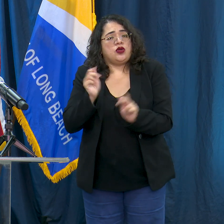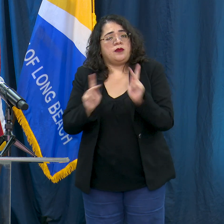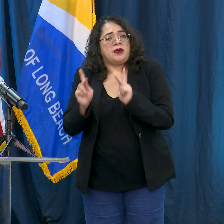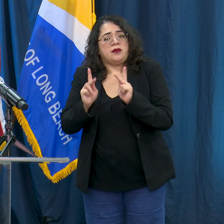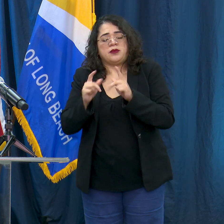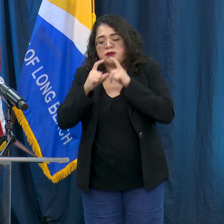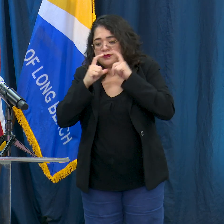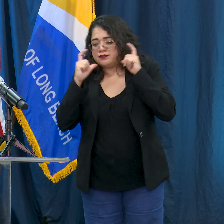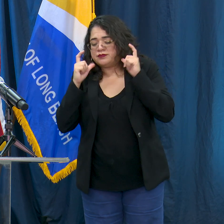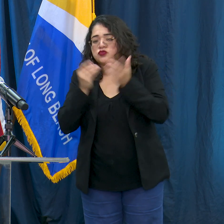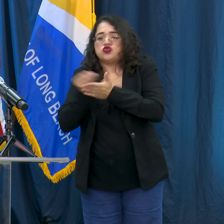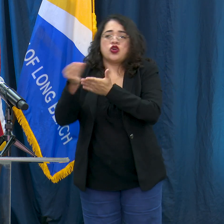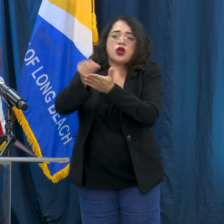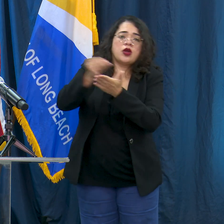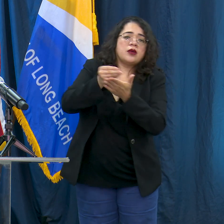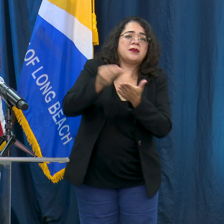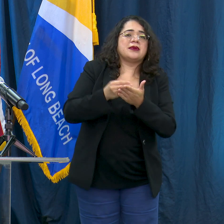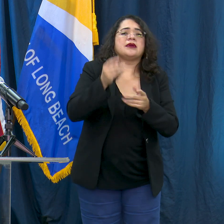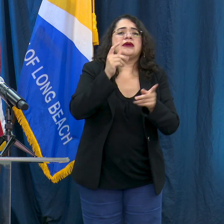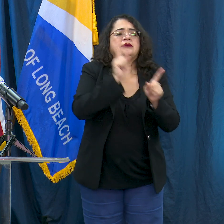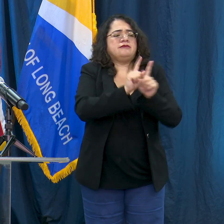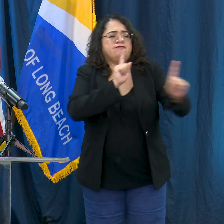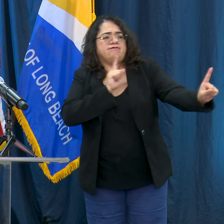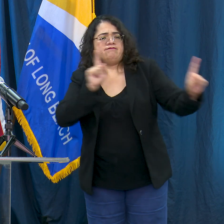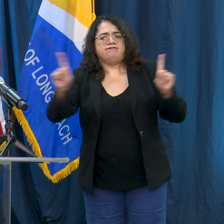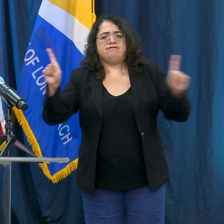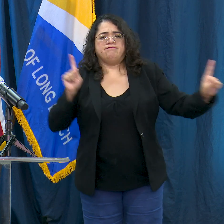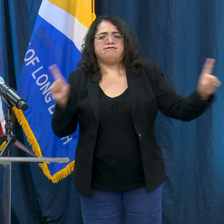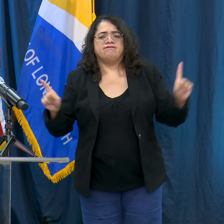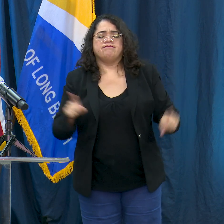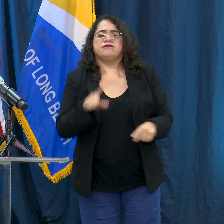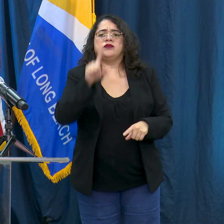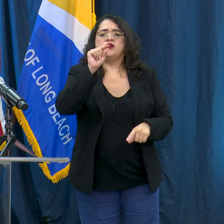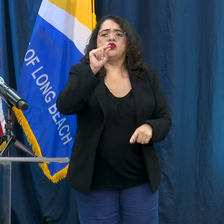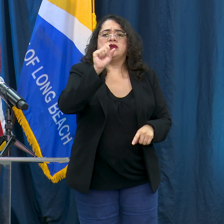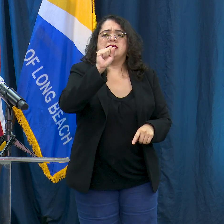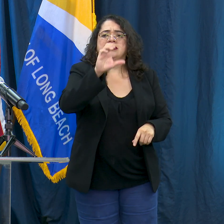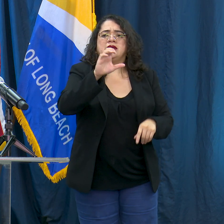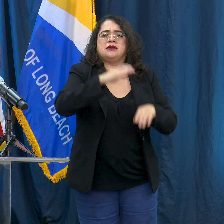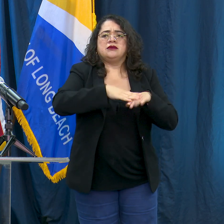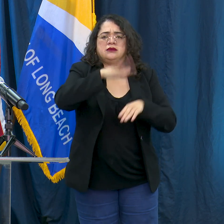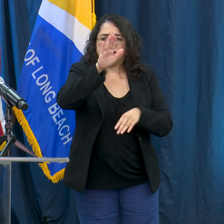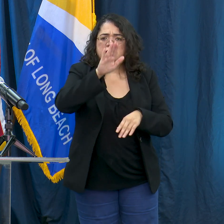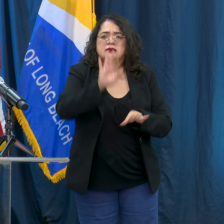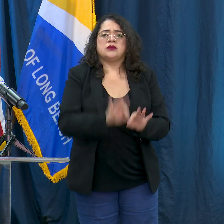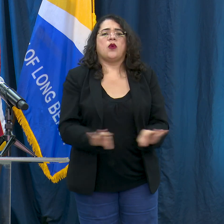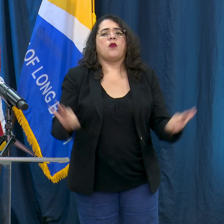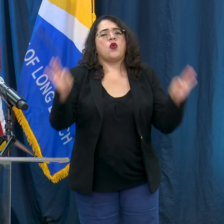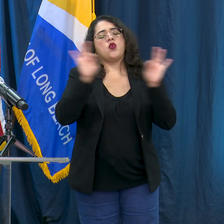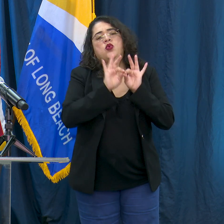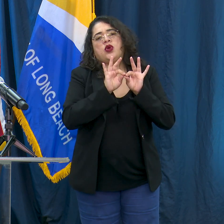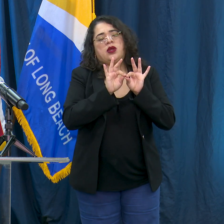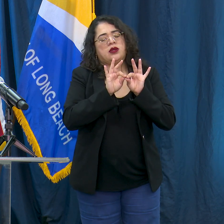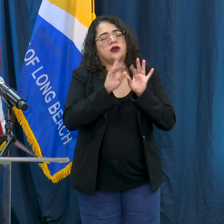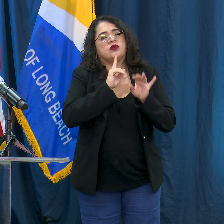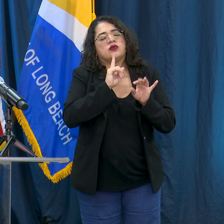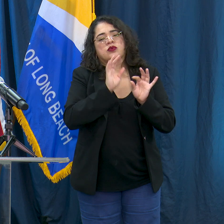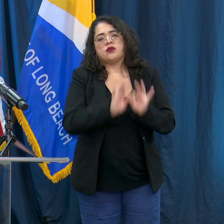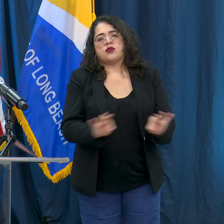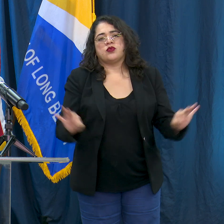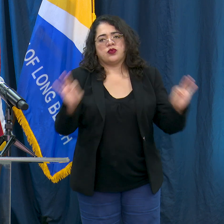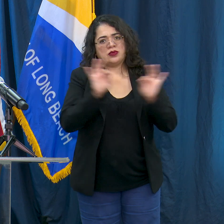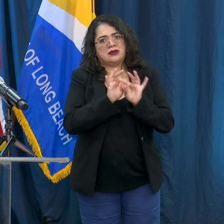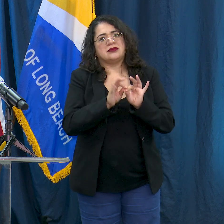your distance, and that you're following all the safety protocols. It's more important now than ever. It